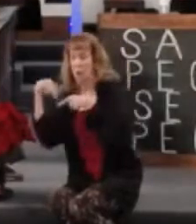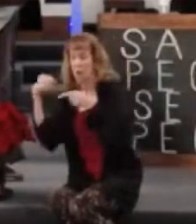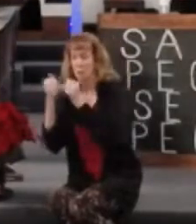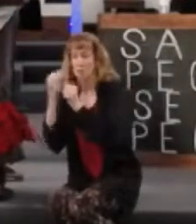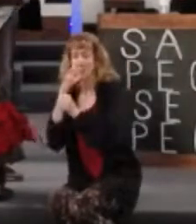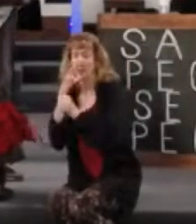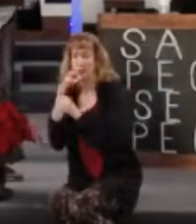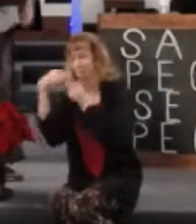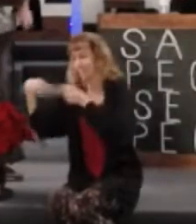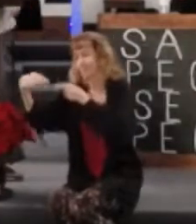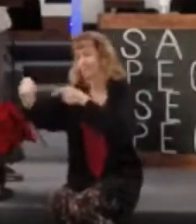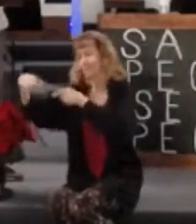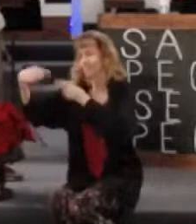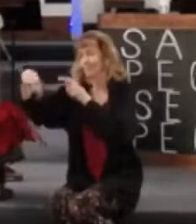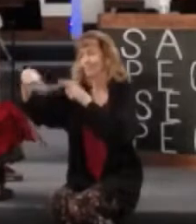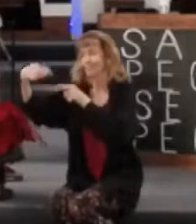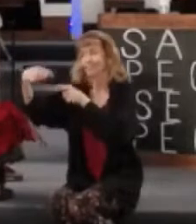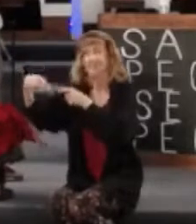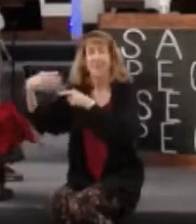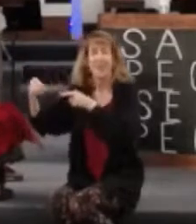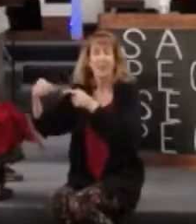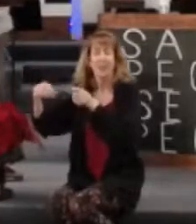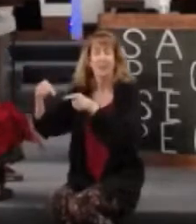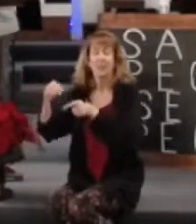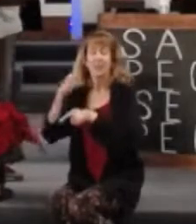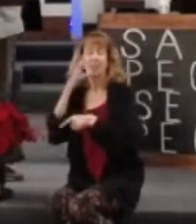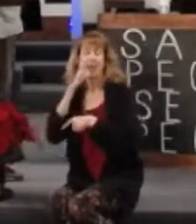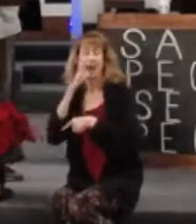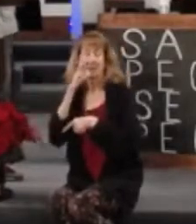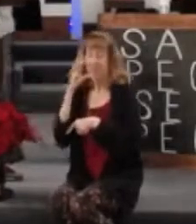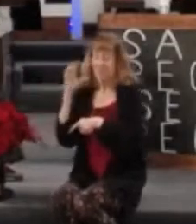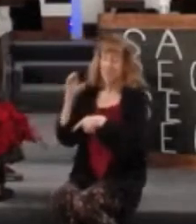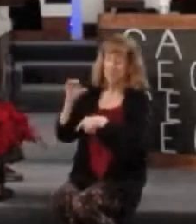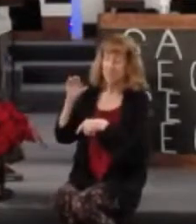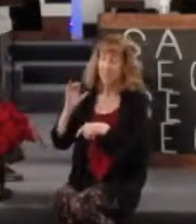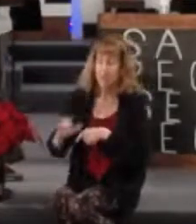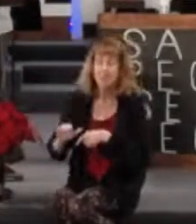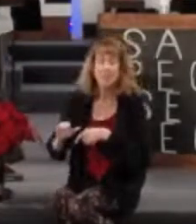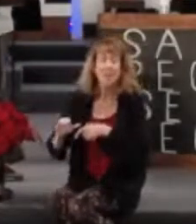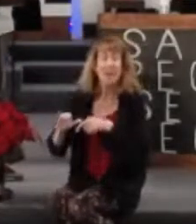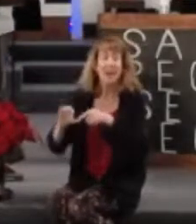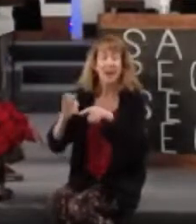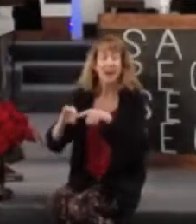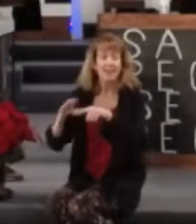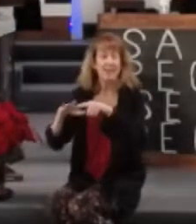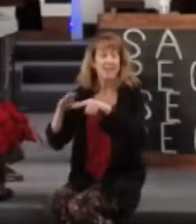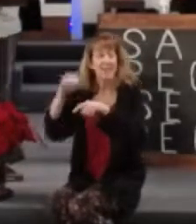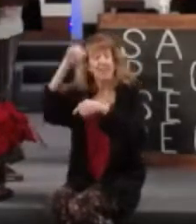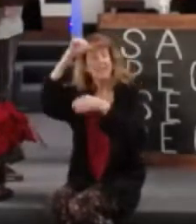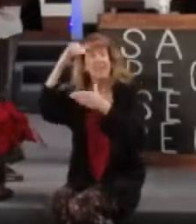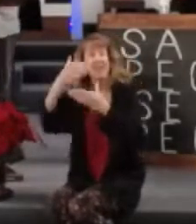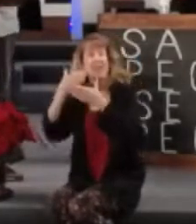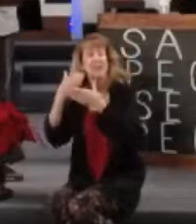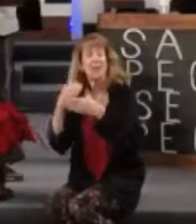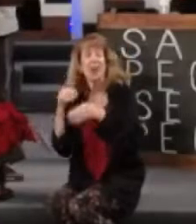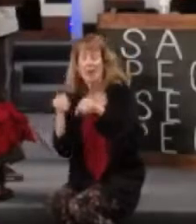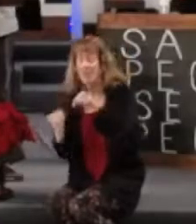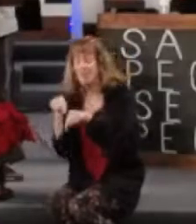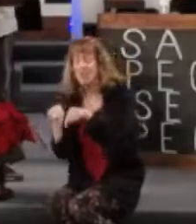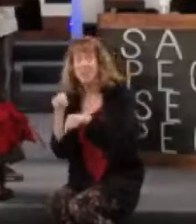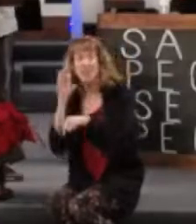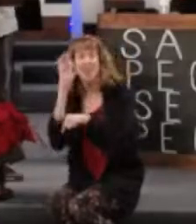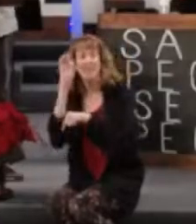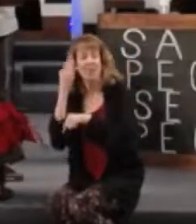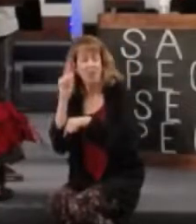dishes. And as he was carrying on, she stepped towards him, and inadvertently she stepped on the end of